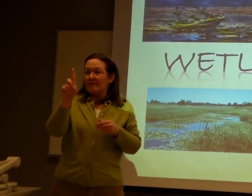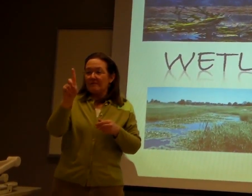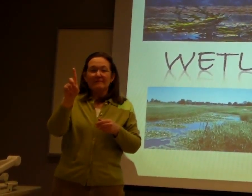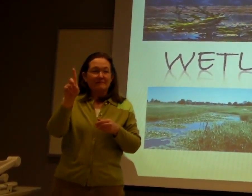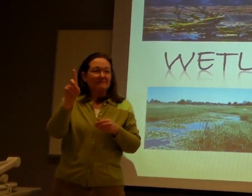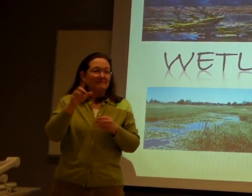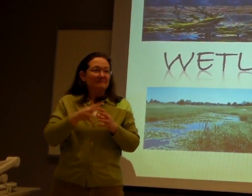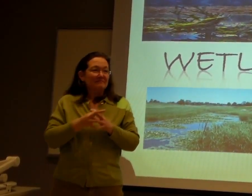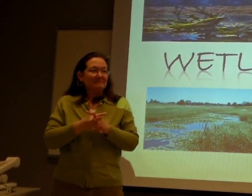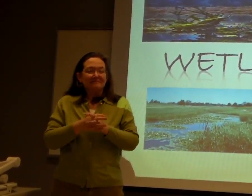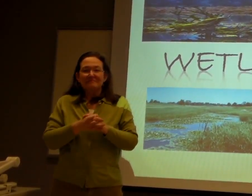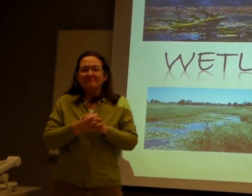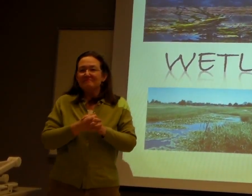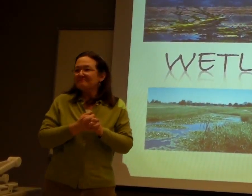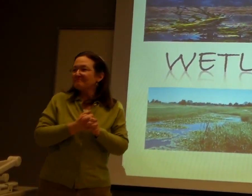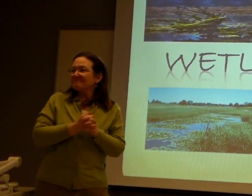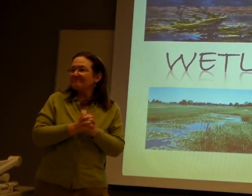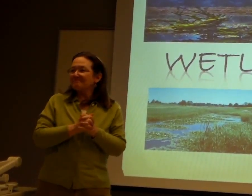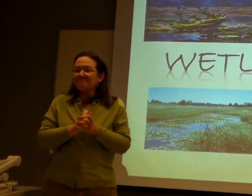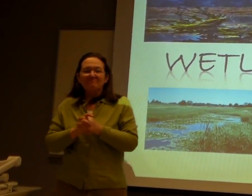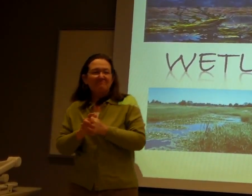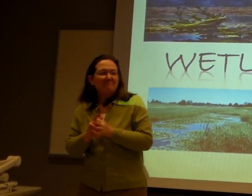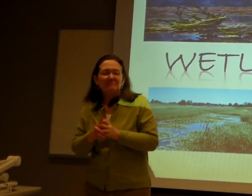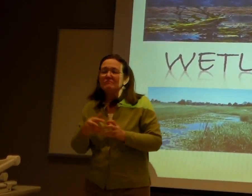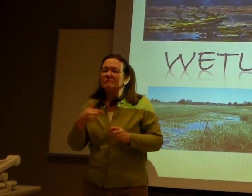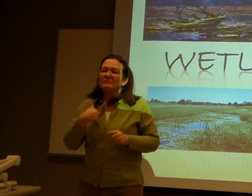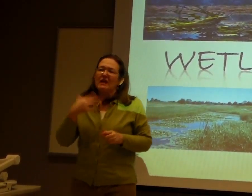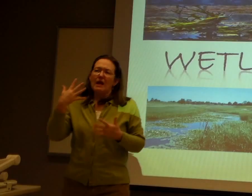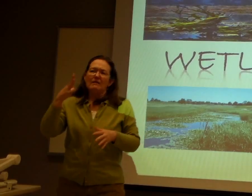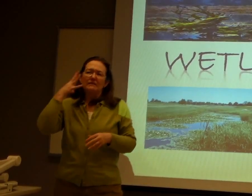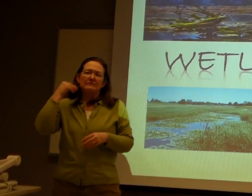I like presenting on this topic of the wetlands. It's something I enjoy.